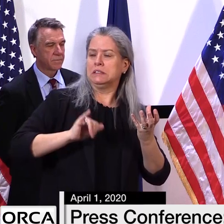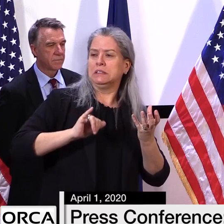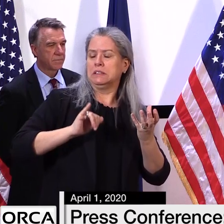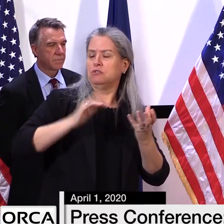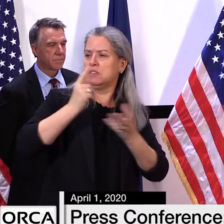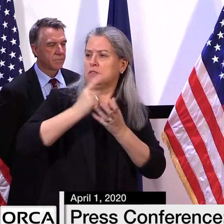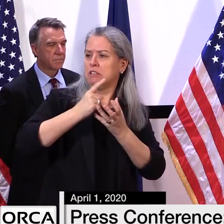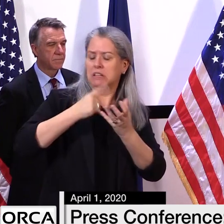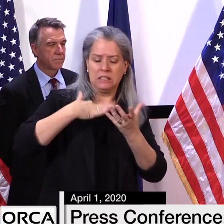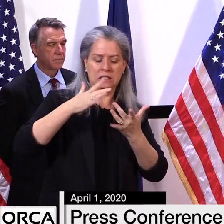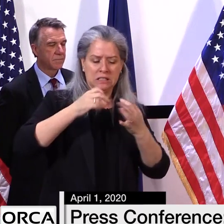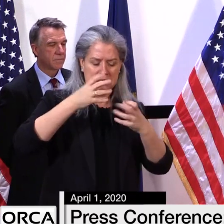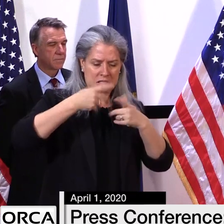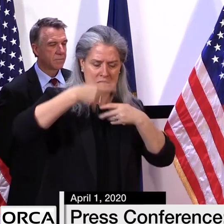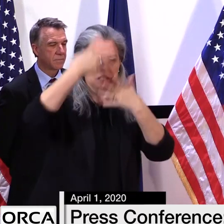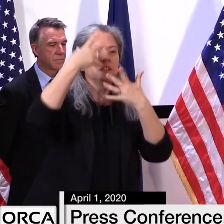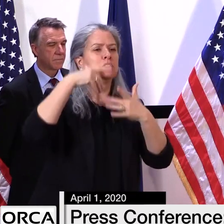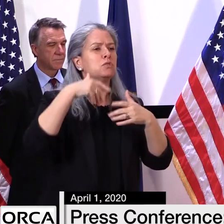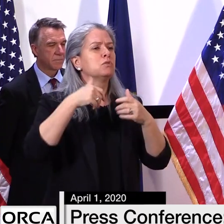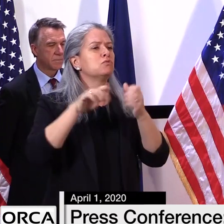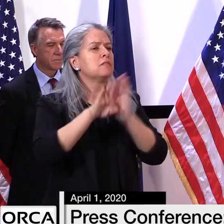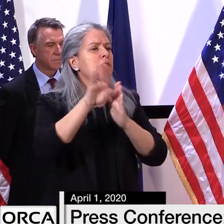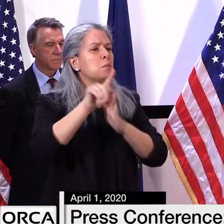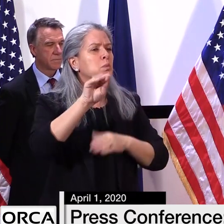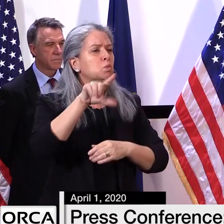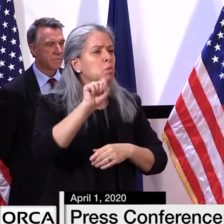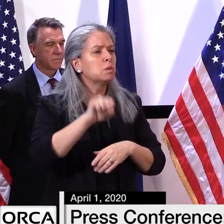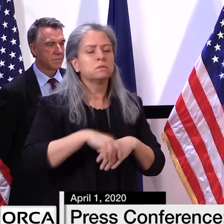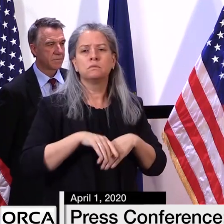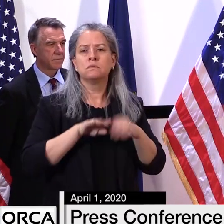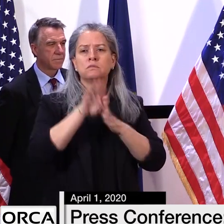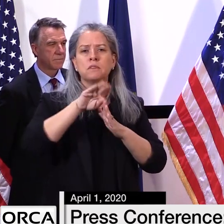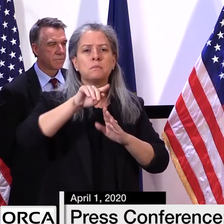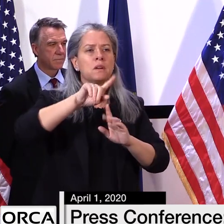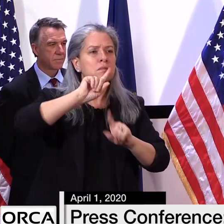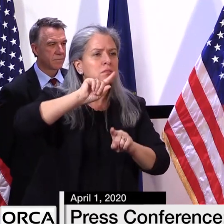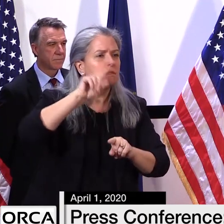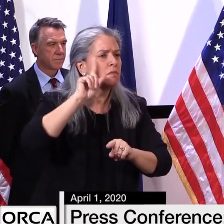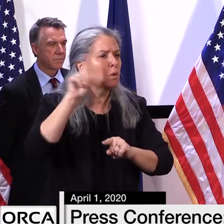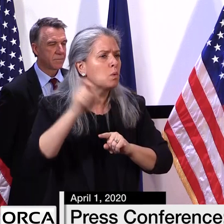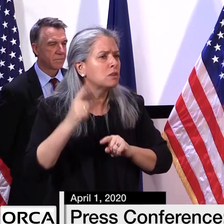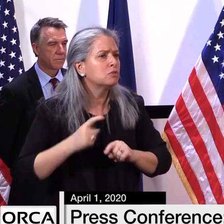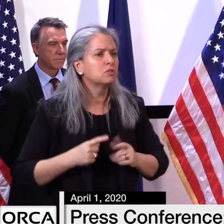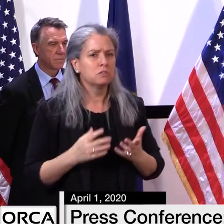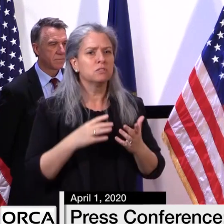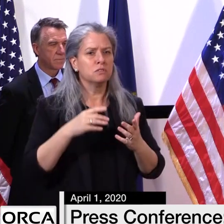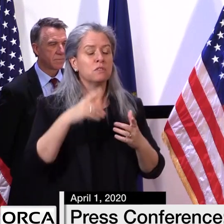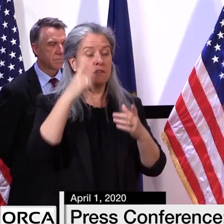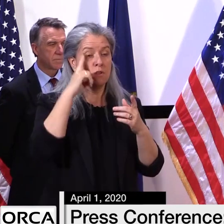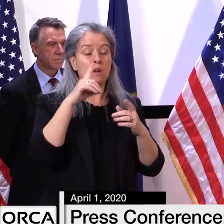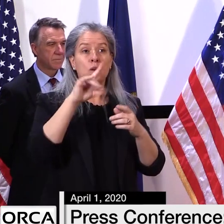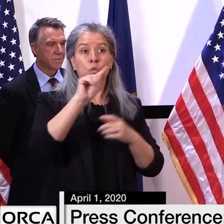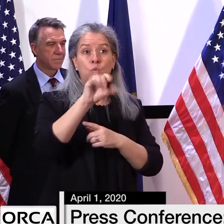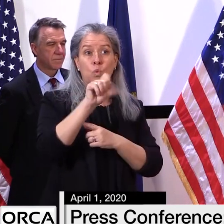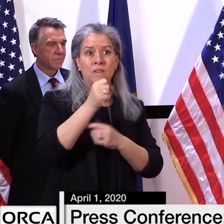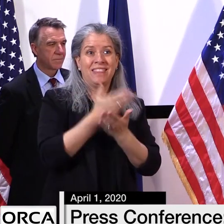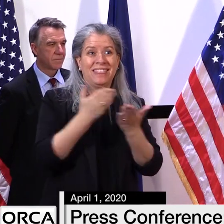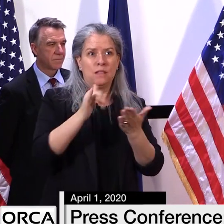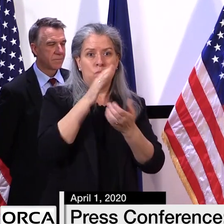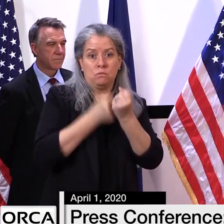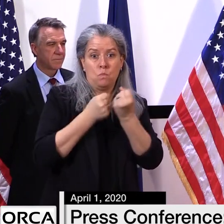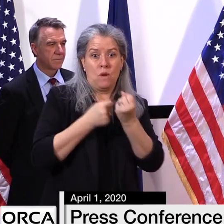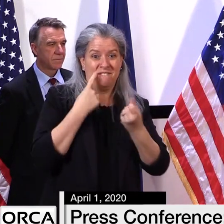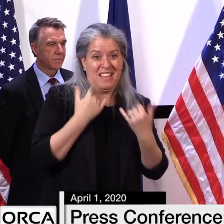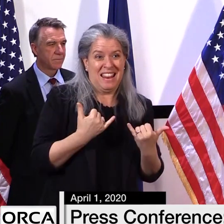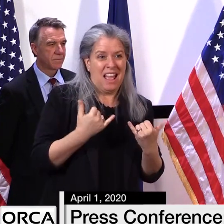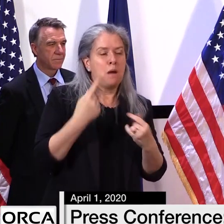implementing business support tools for both the near term and further down the road. We know it is our duty to